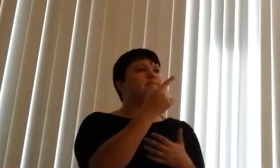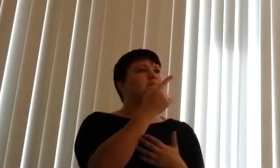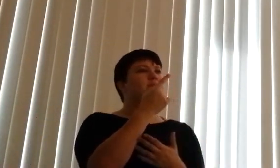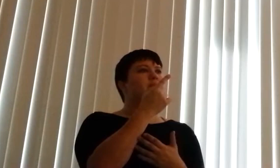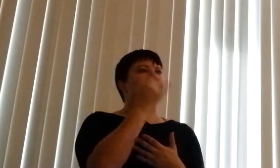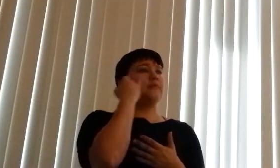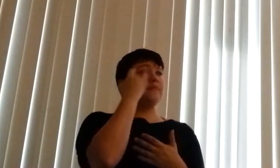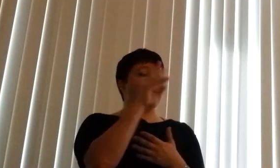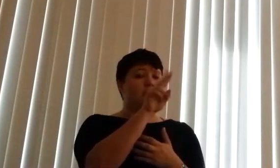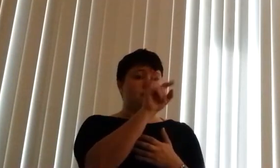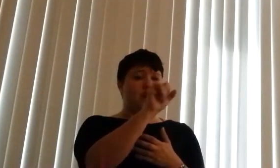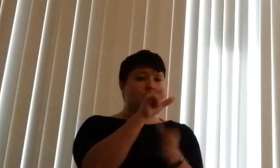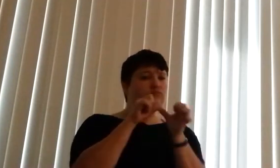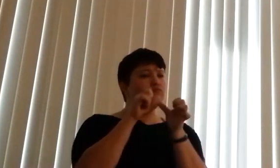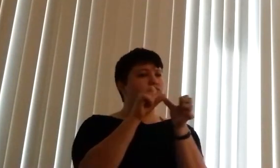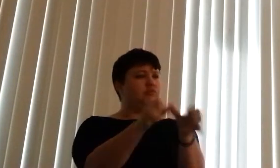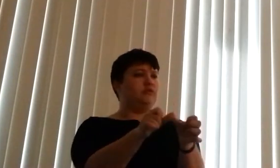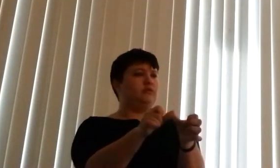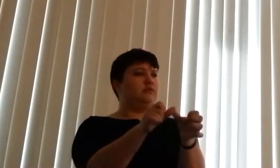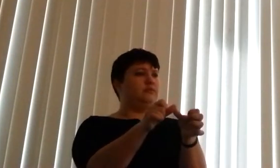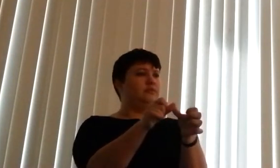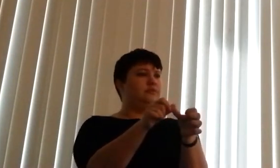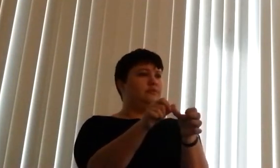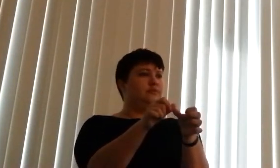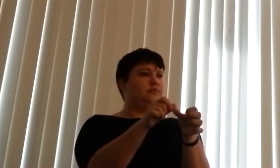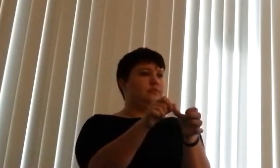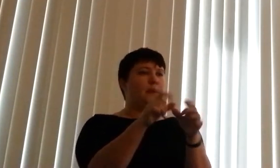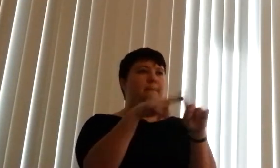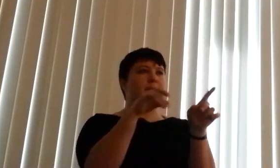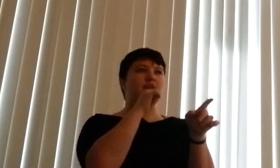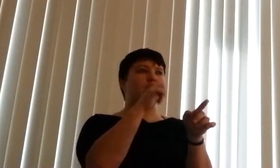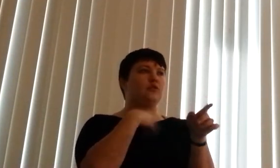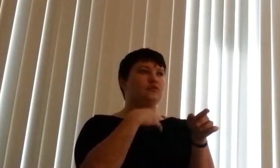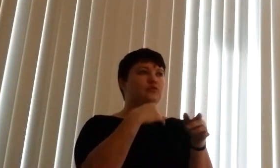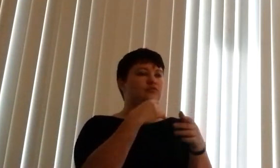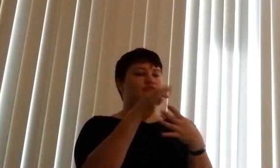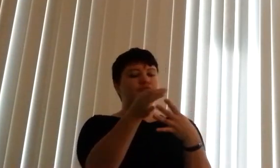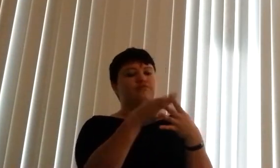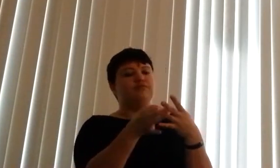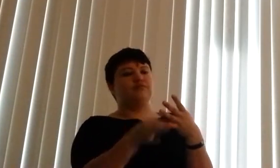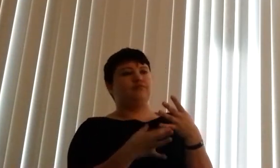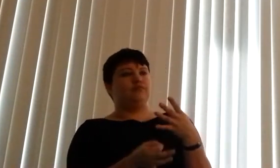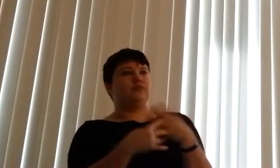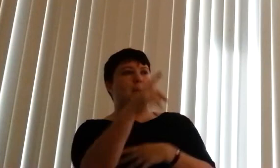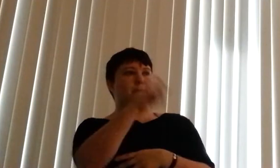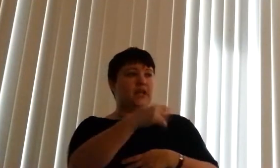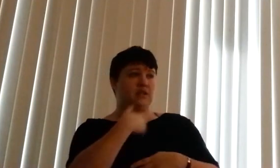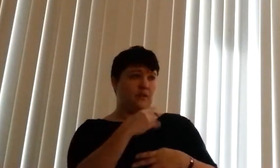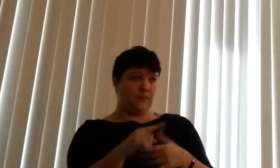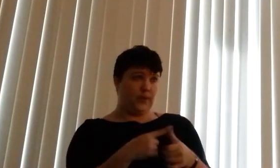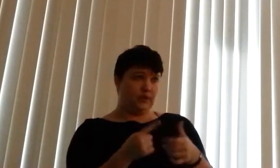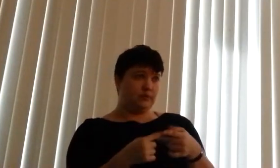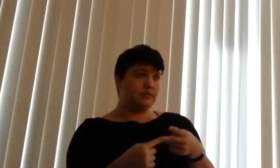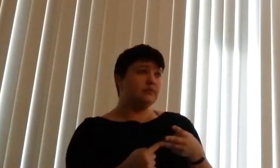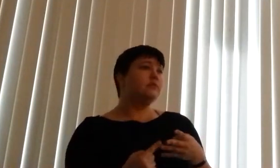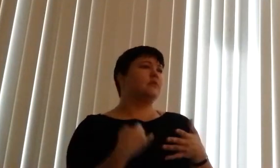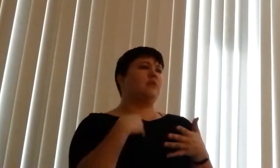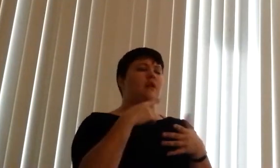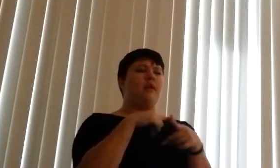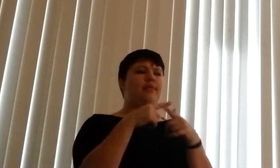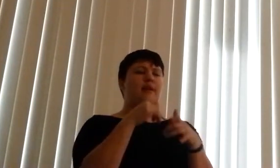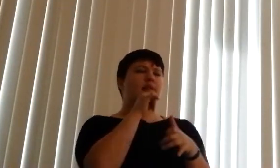value only if there are no conditions, actual or possible, under which it exists but lacks positive